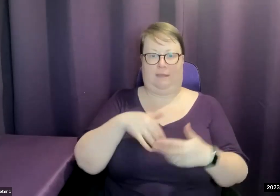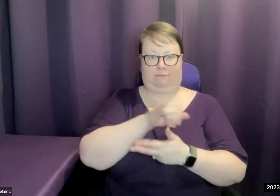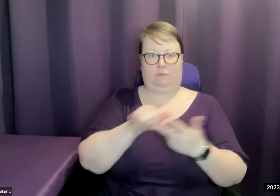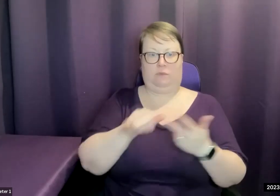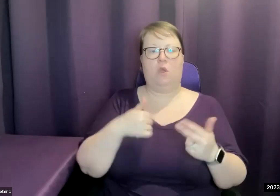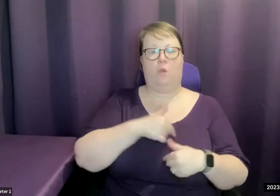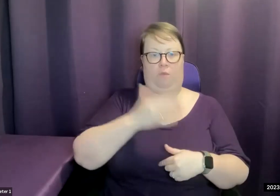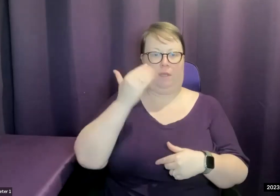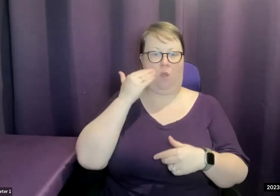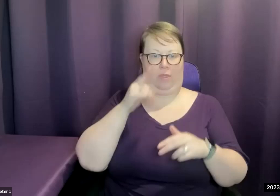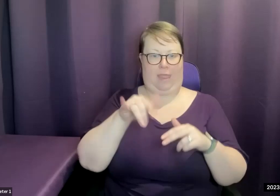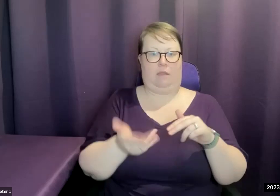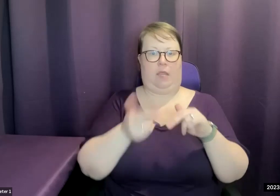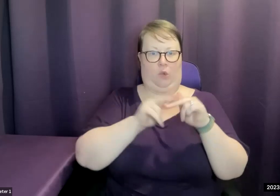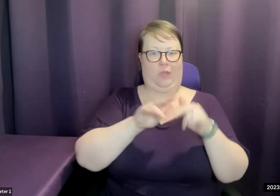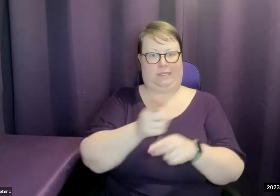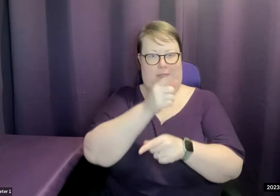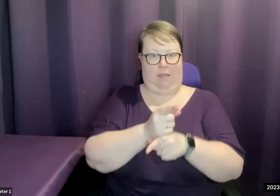increasing its accuracy.